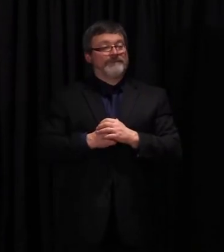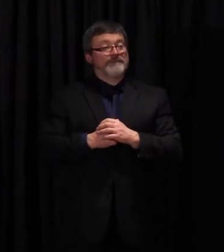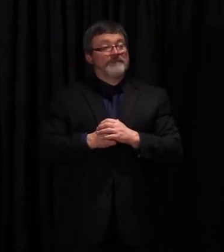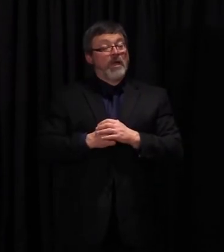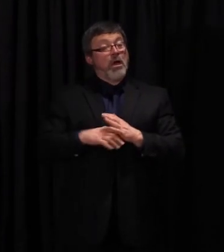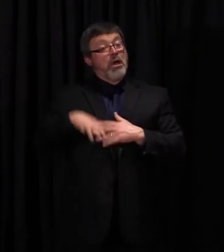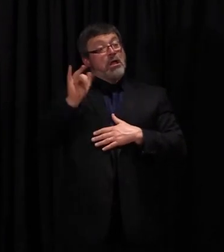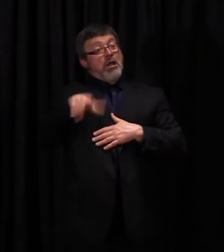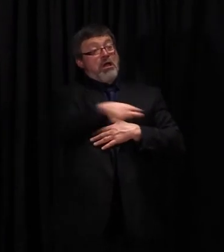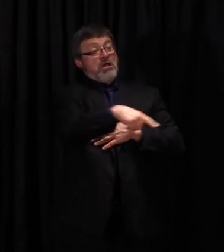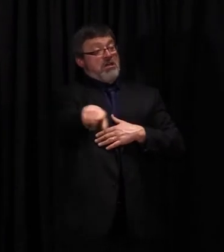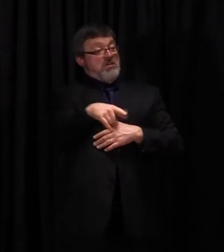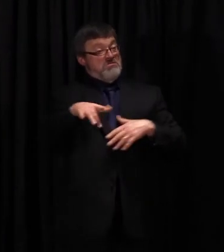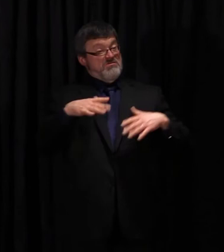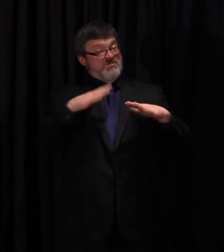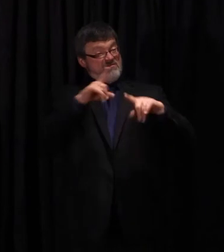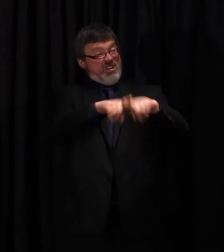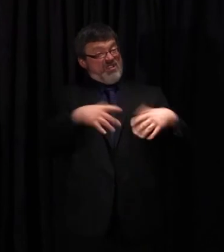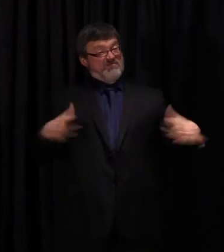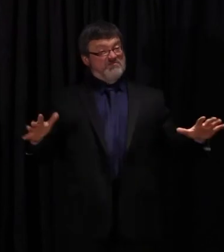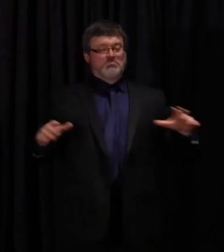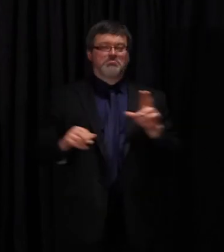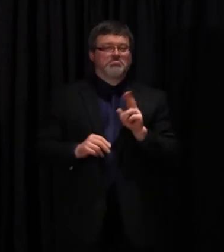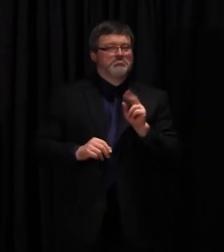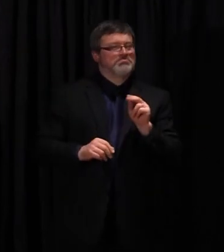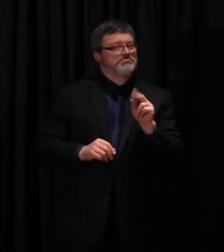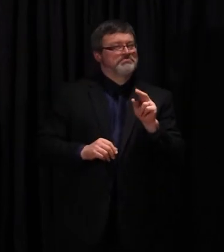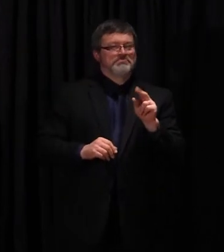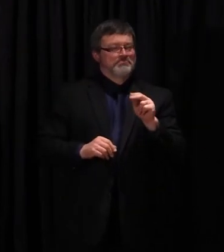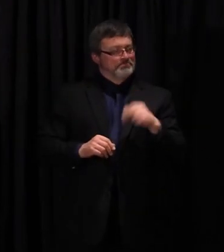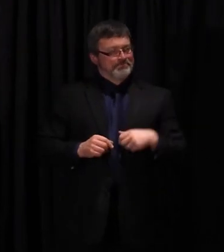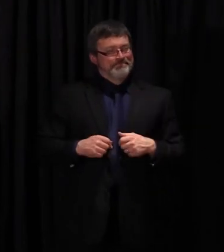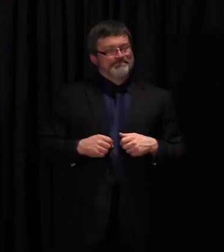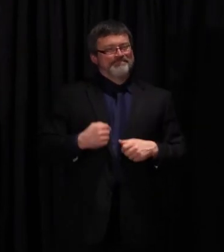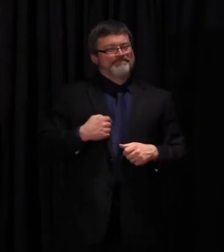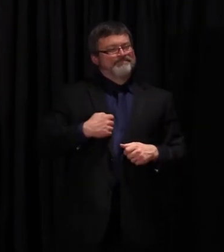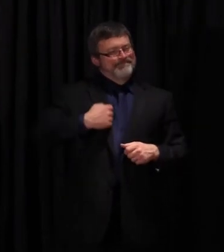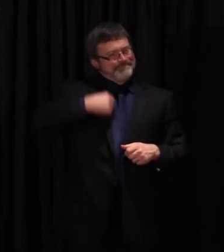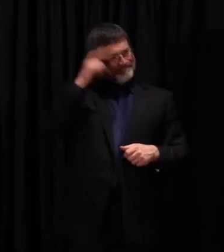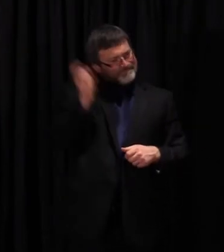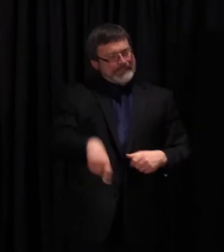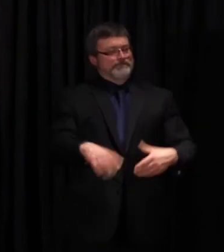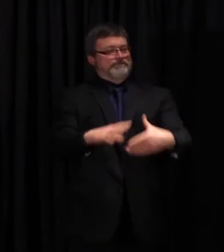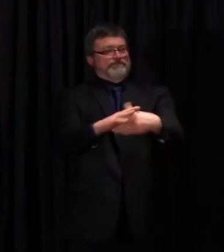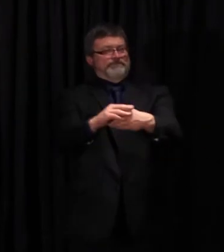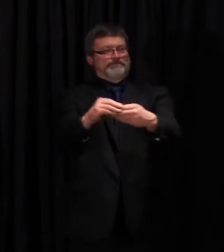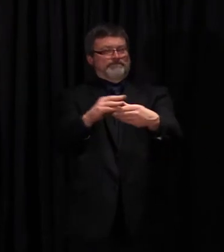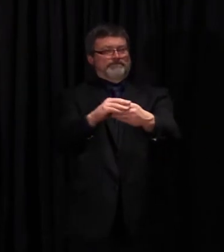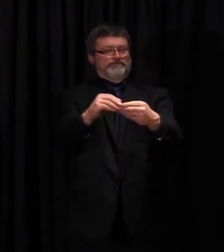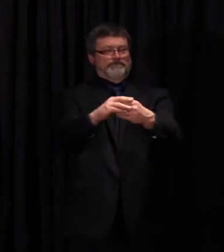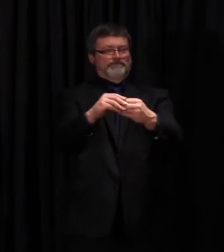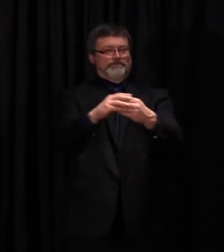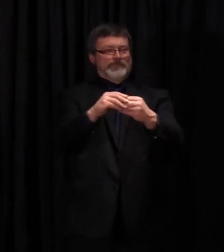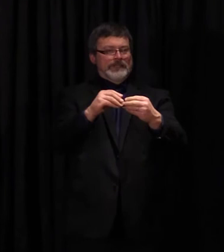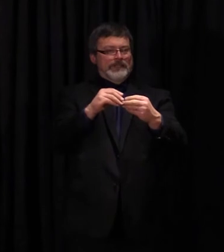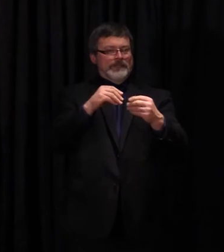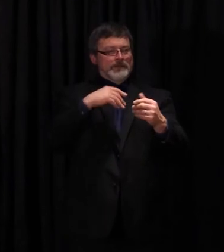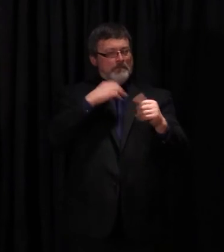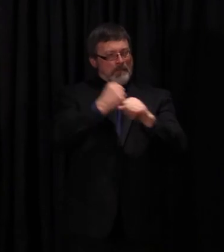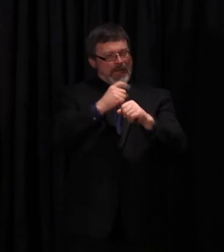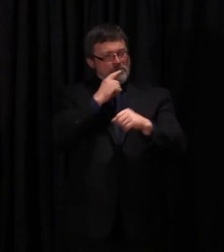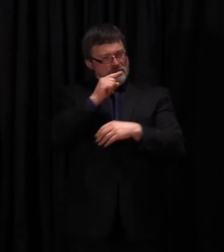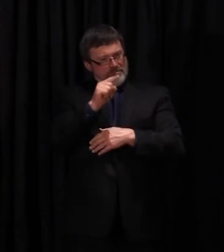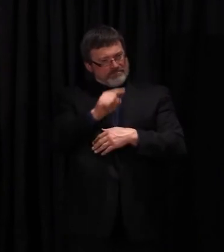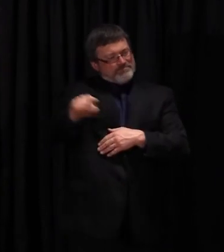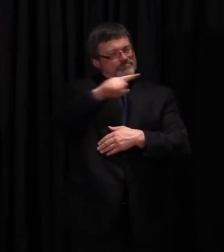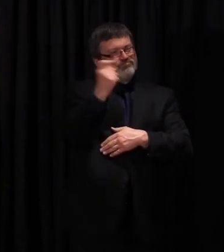But we can't rely on that alone. We have to tell our story. We have to make sure people know all we've done